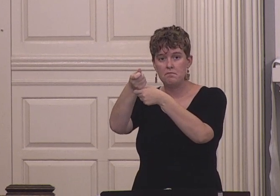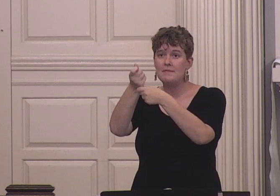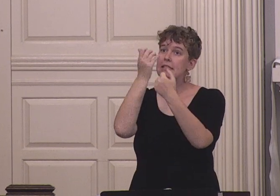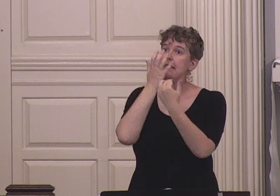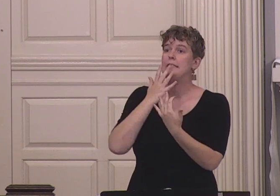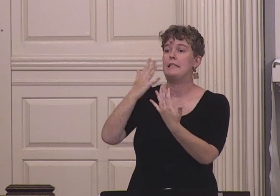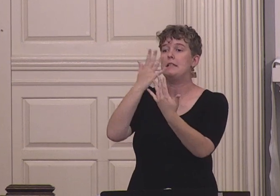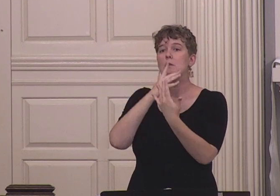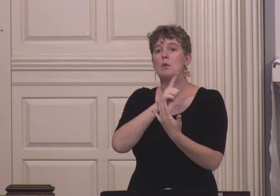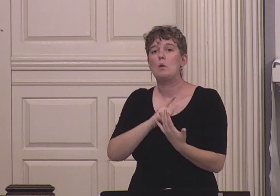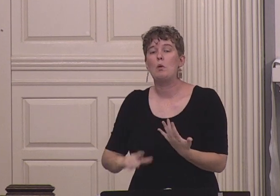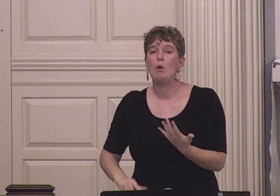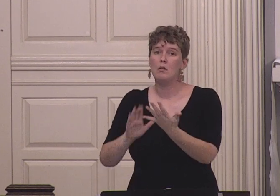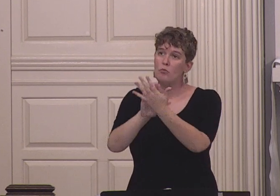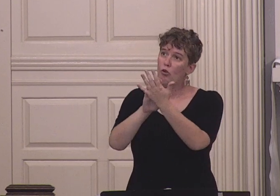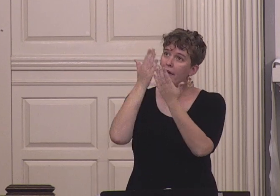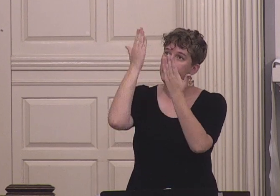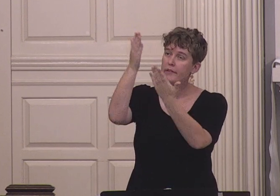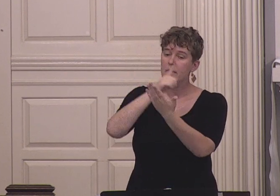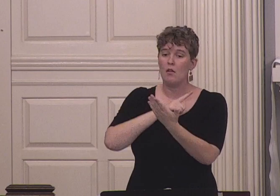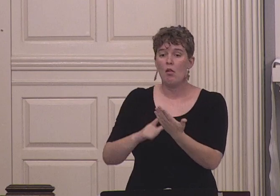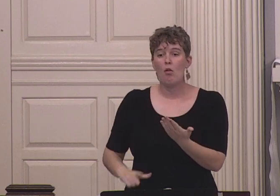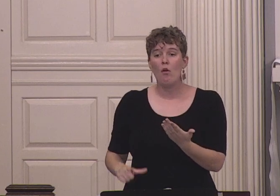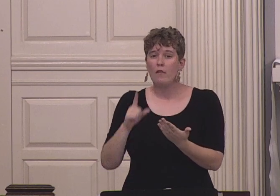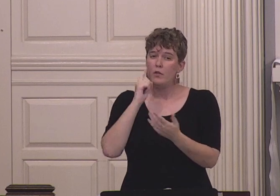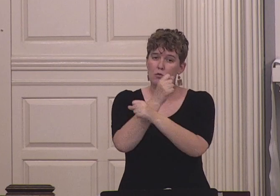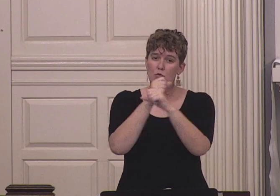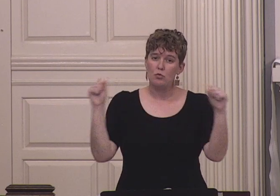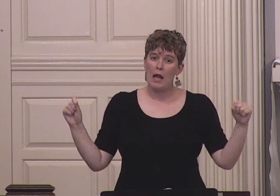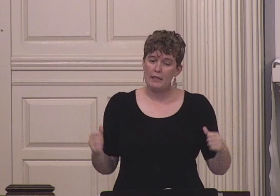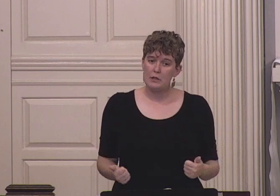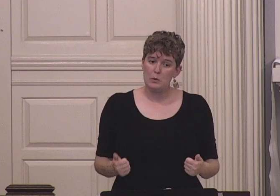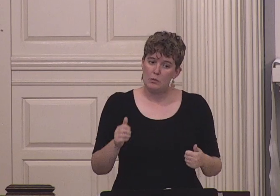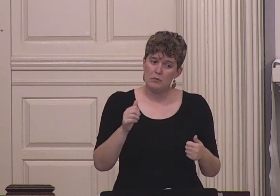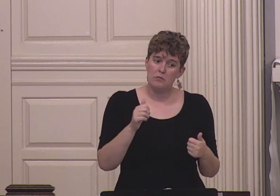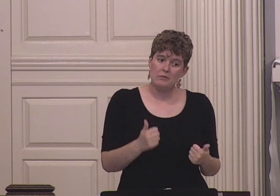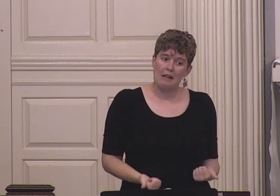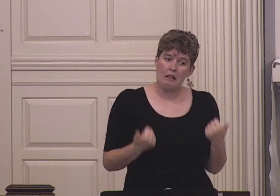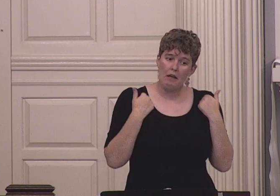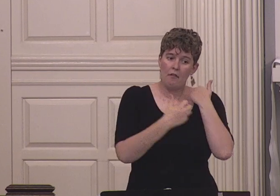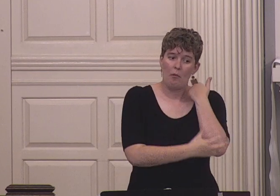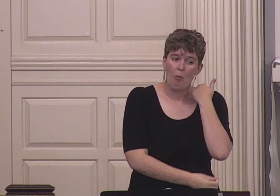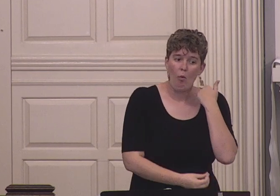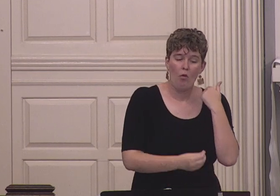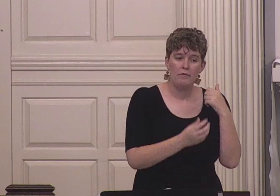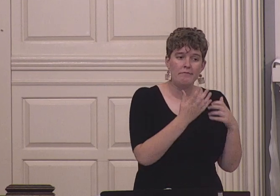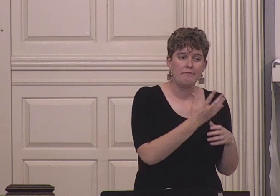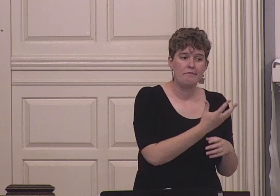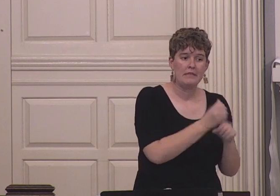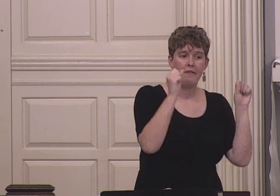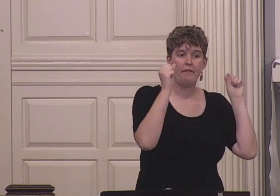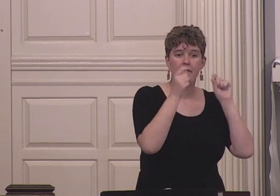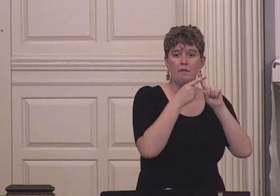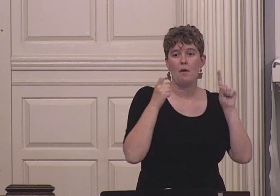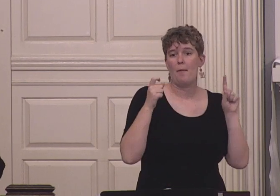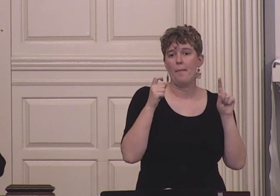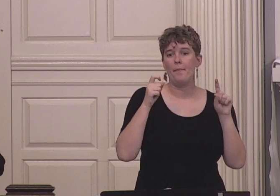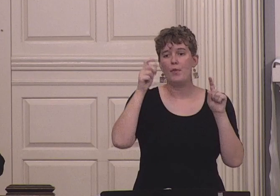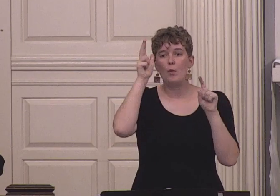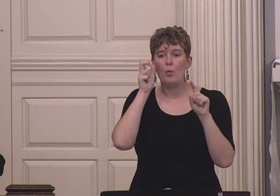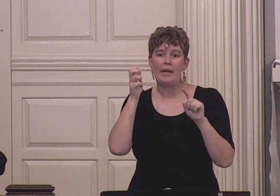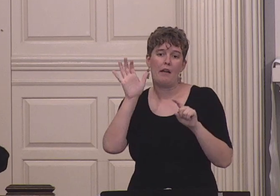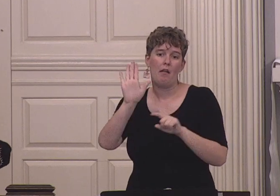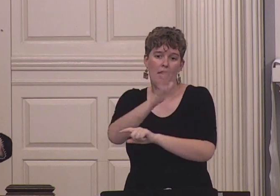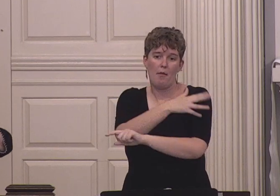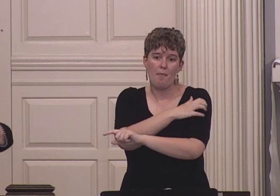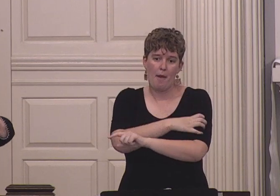Lord, praise to the Lord, for he has rescued the life of the poor from the power of the wicked. The word of the